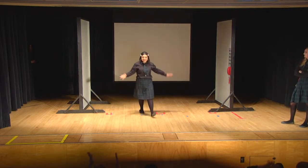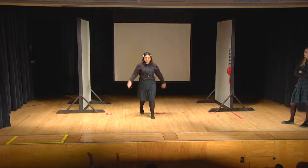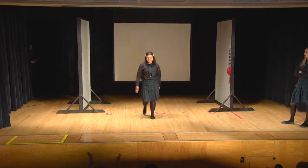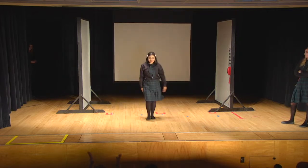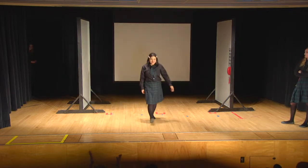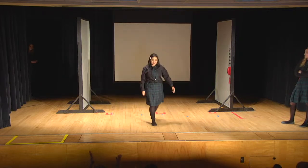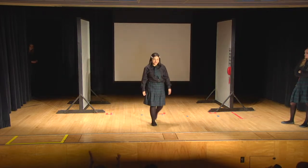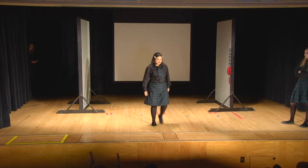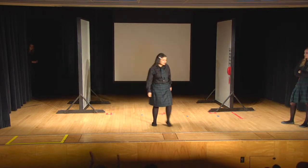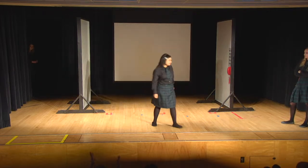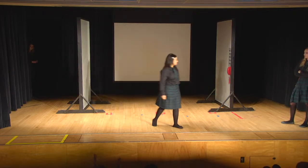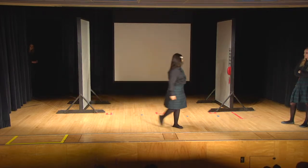Rebecca played by Rosa.